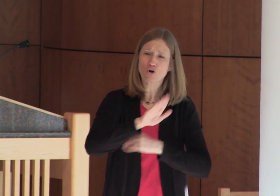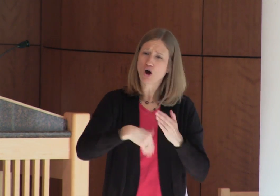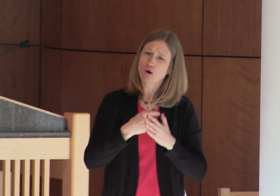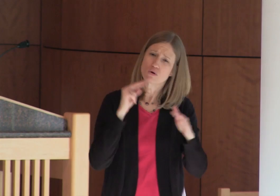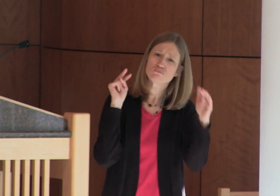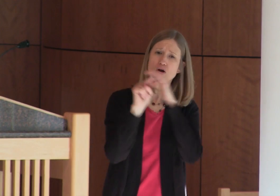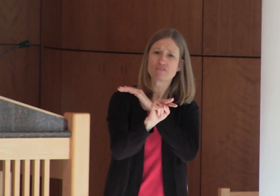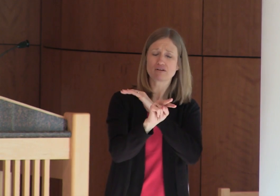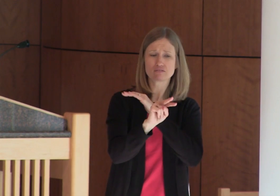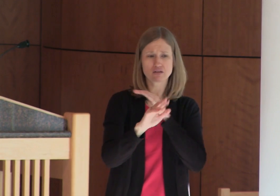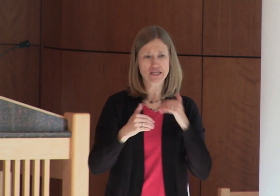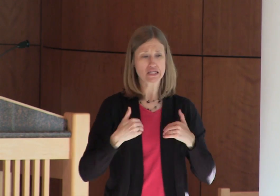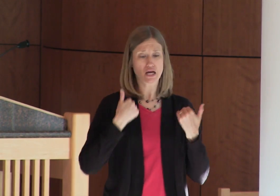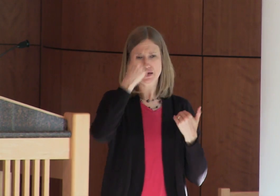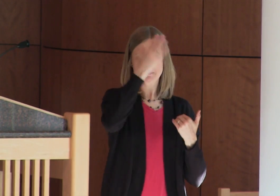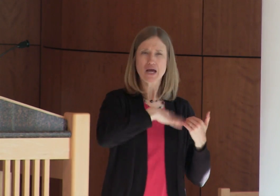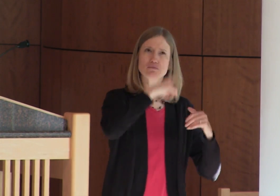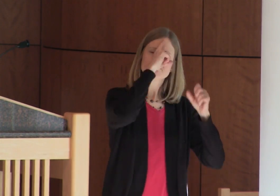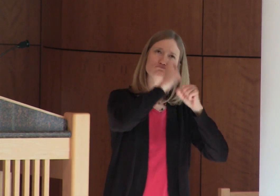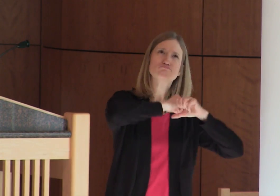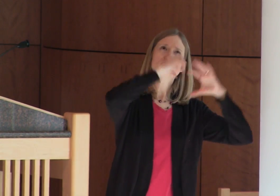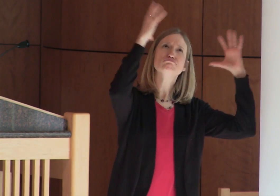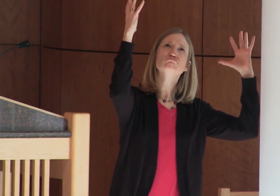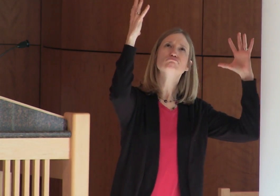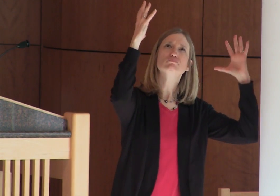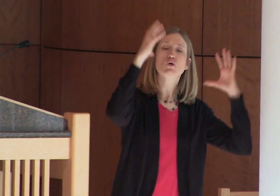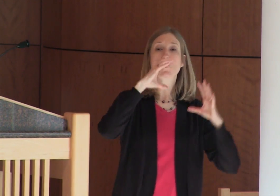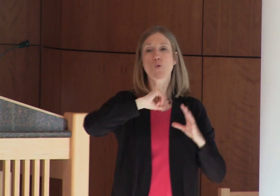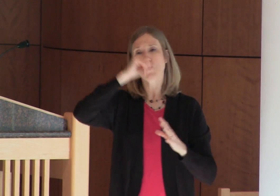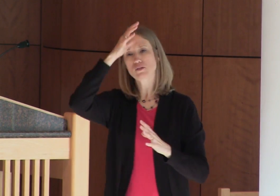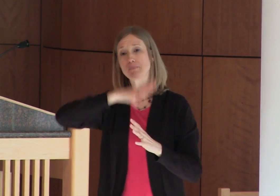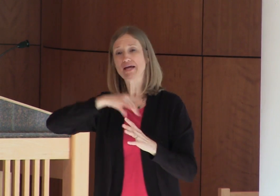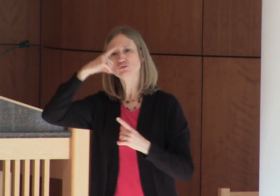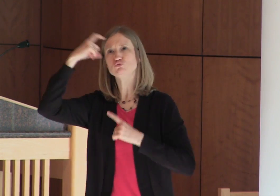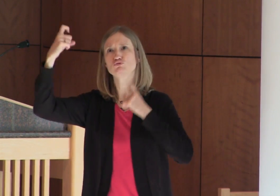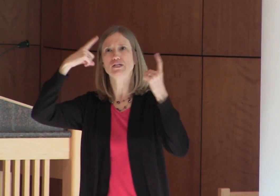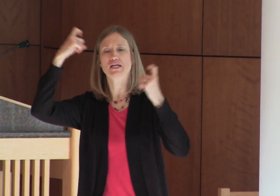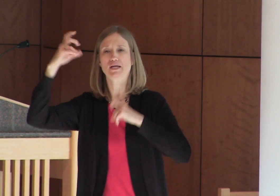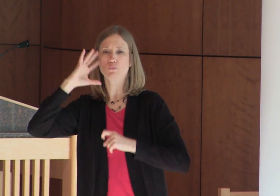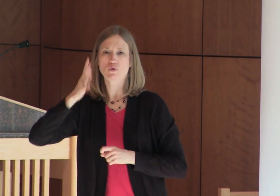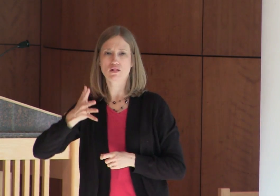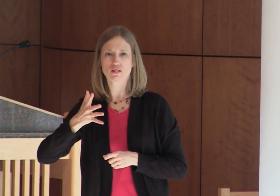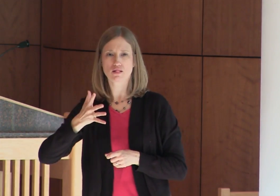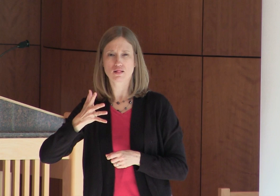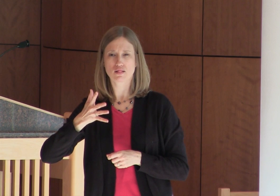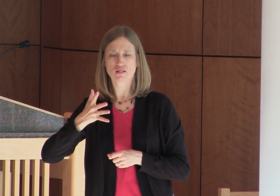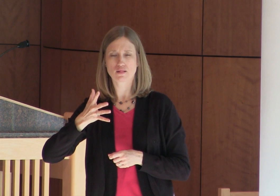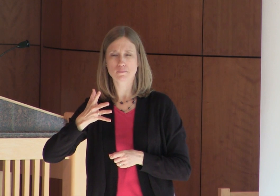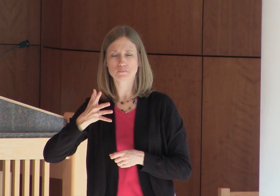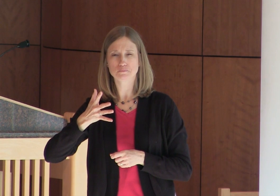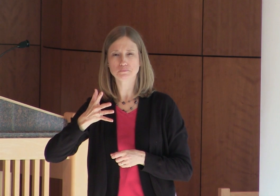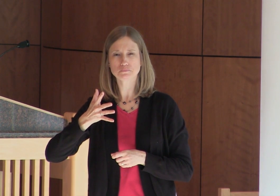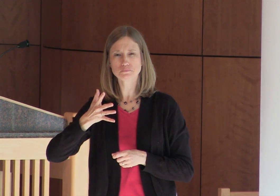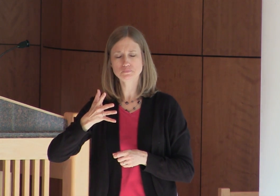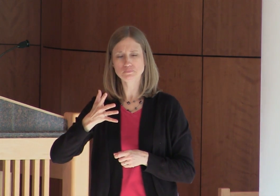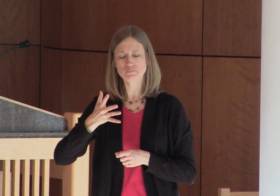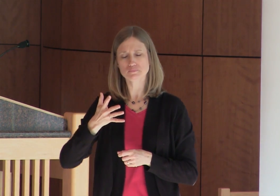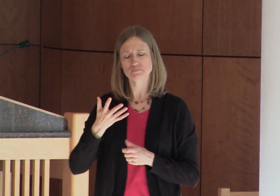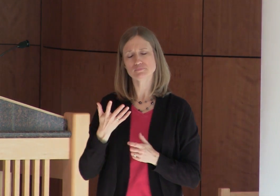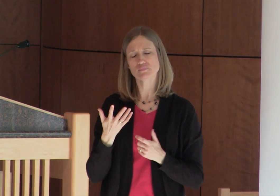young men shall see visions. And your old men shall dream dreams." I asked someone this week, asked them in